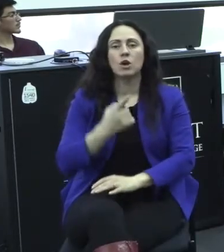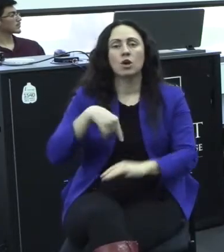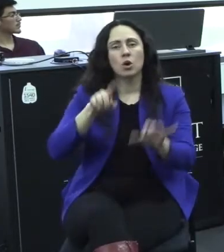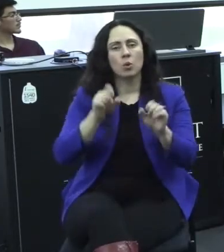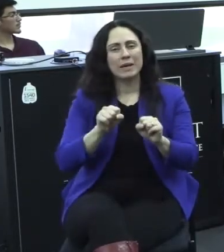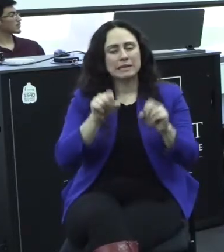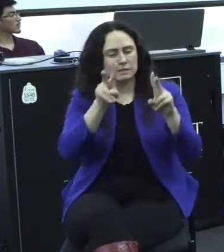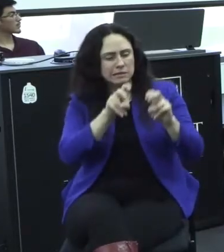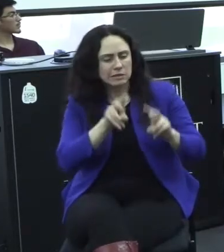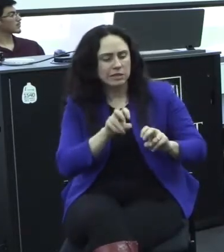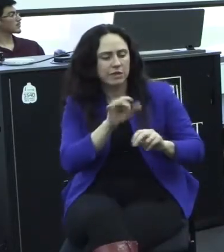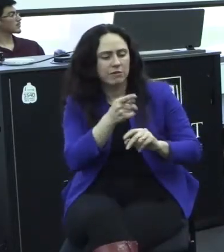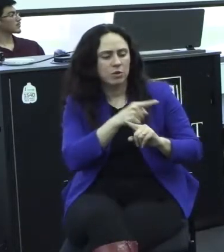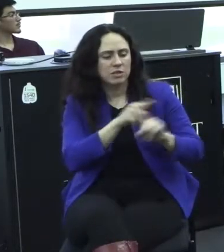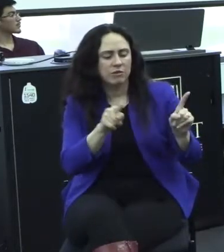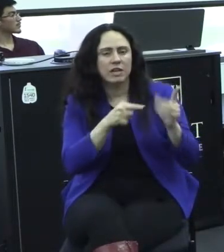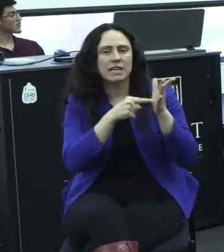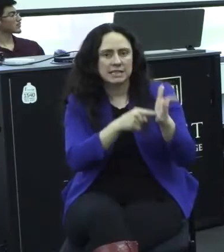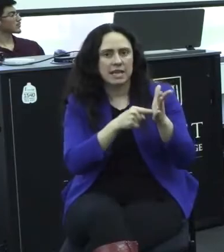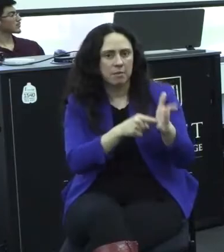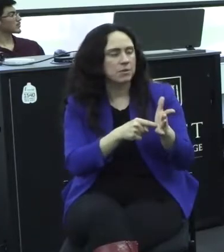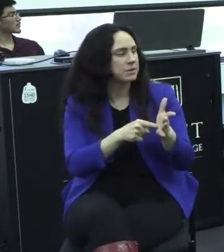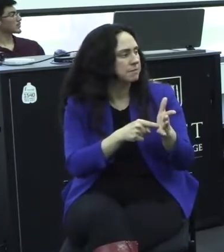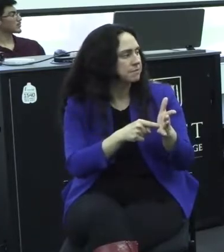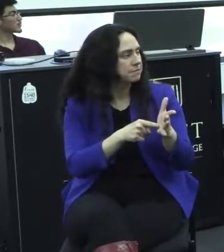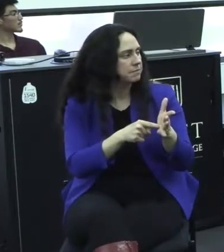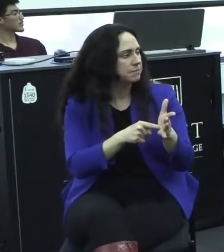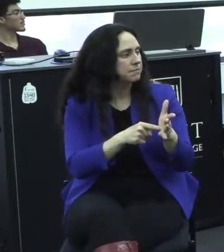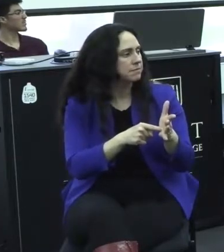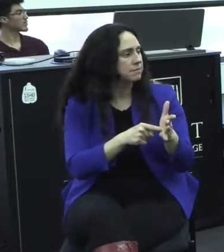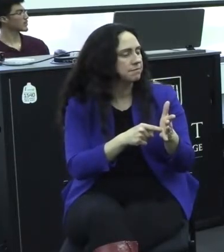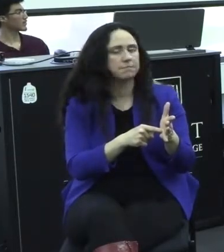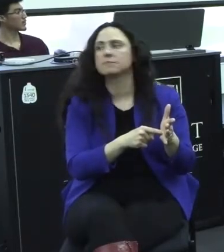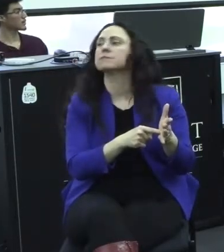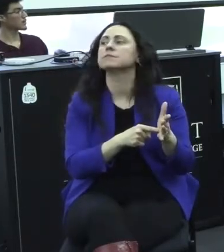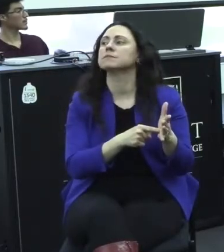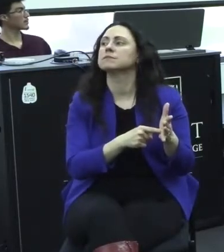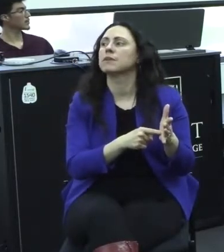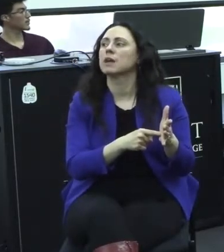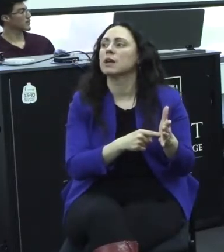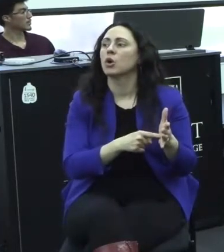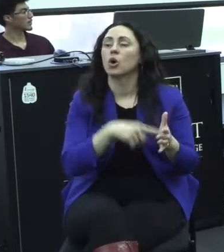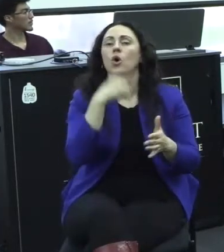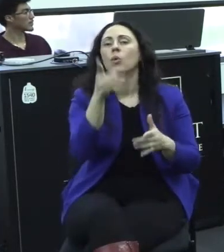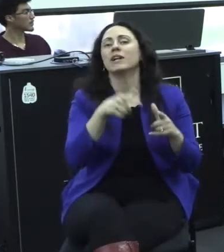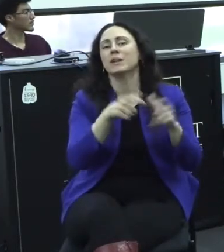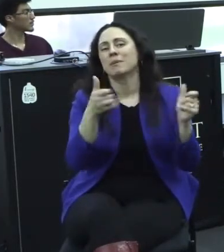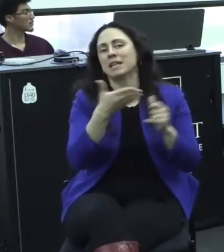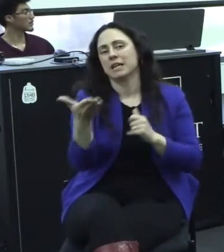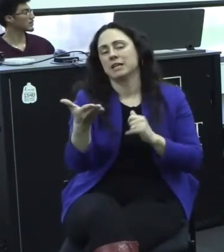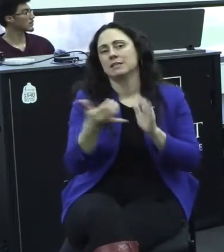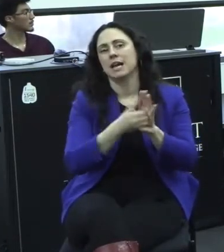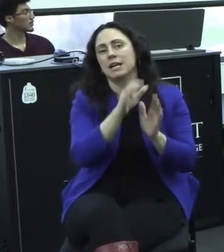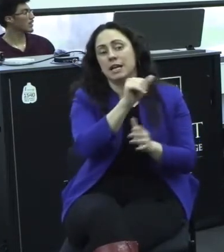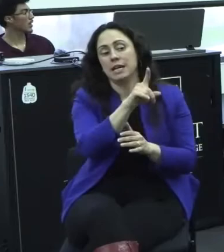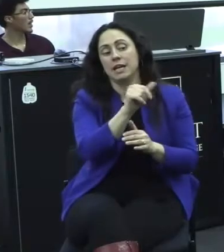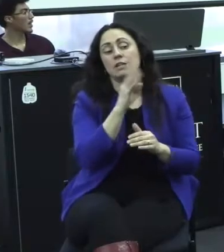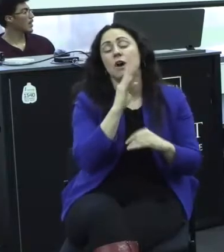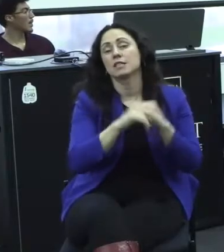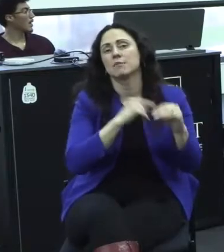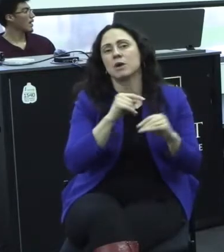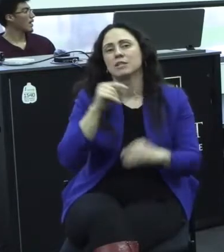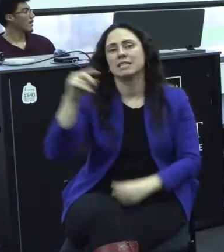at a couple of different examples as we move through. So, you know, one of the big things that ADA talks about